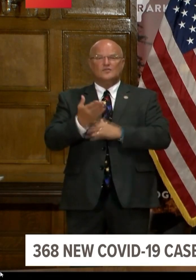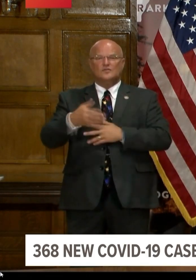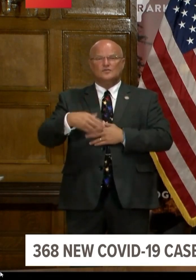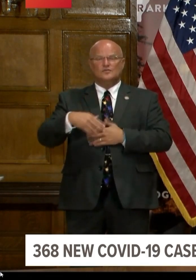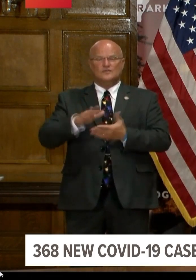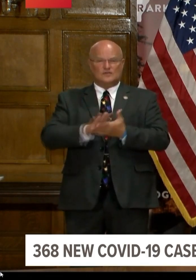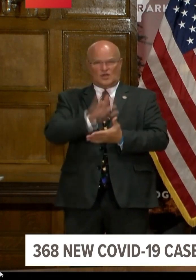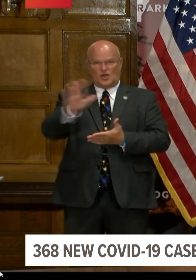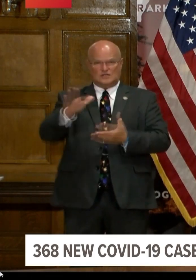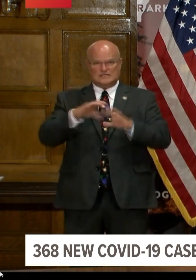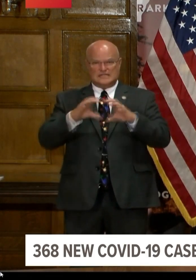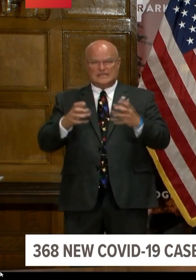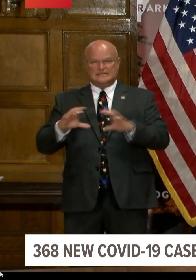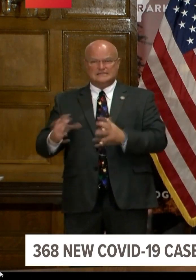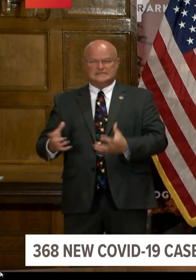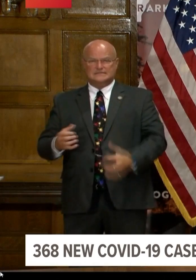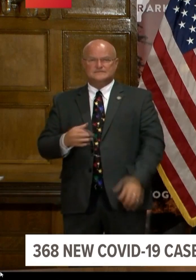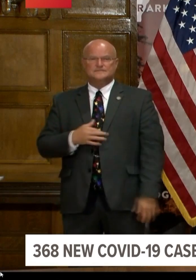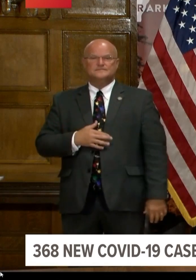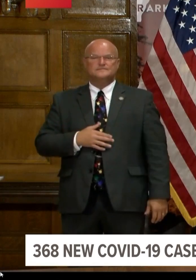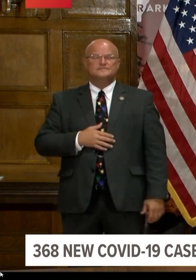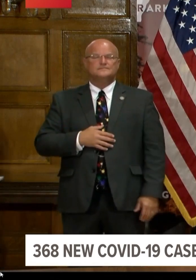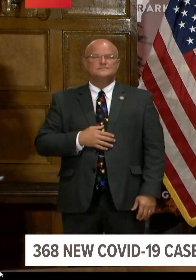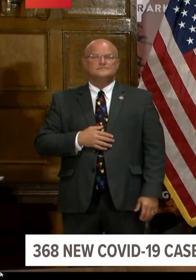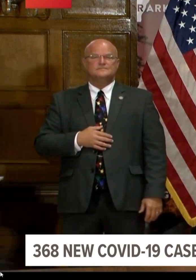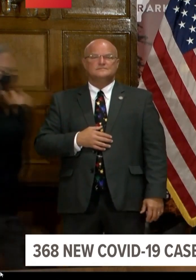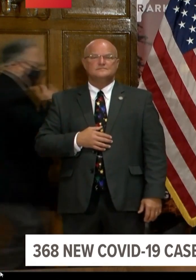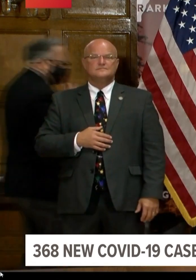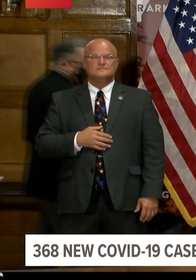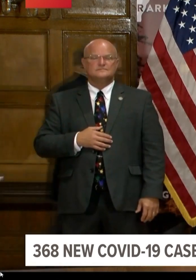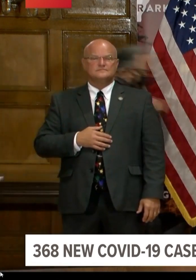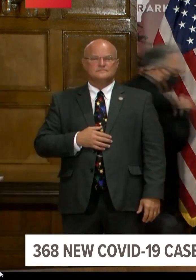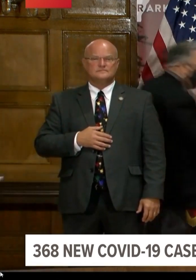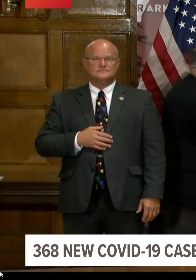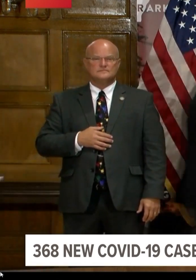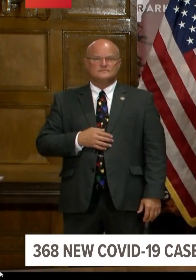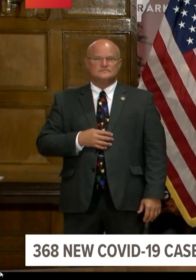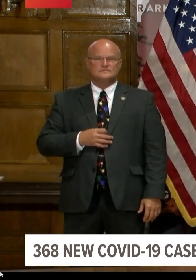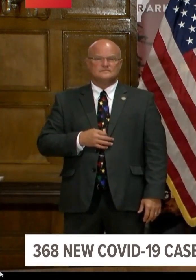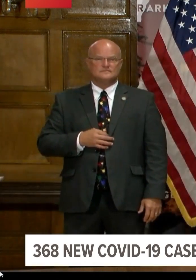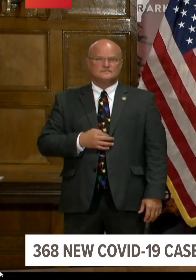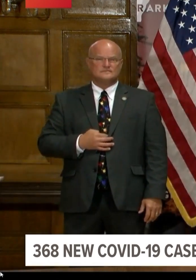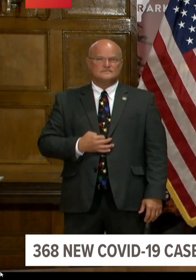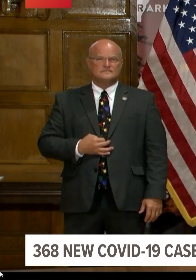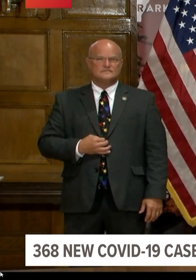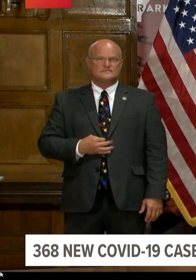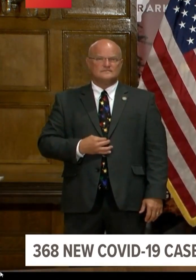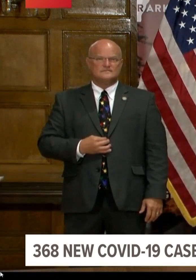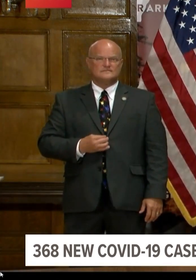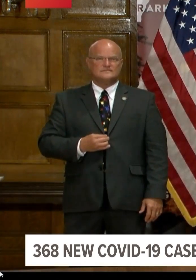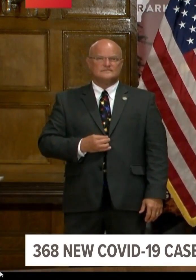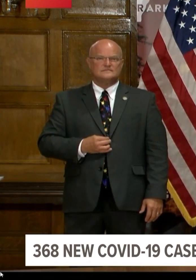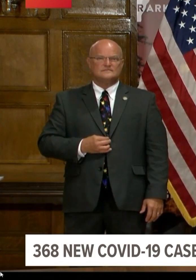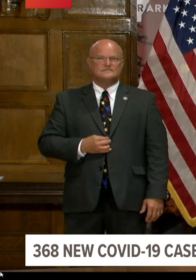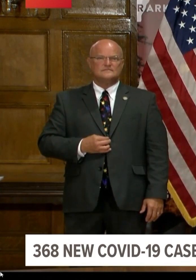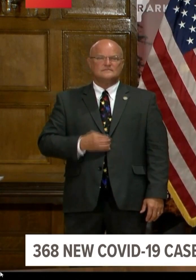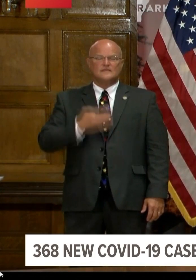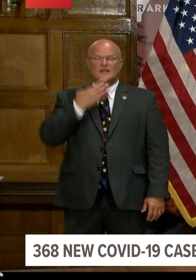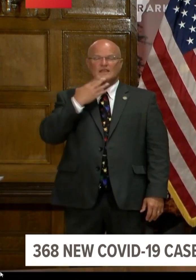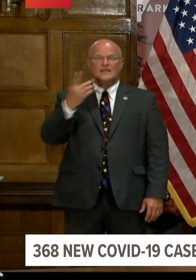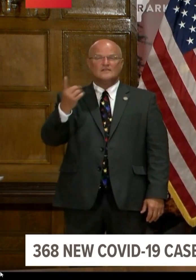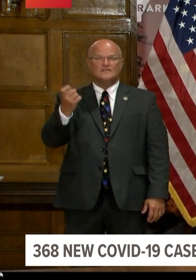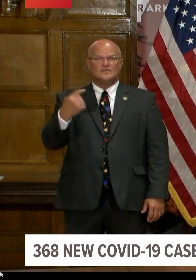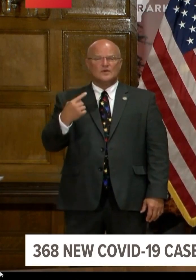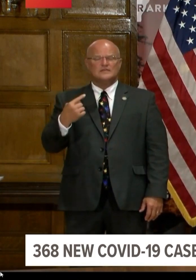education. Thank you for that question.